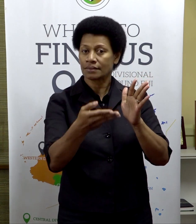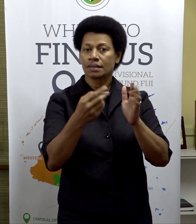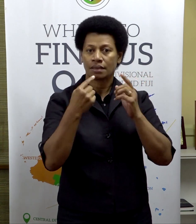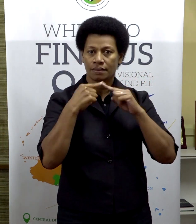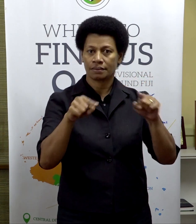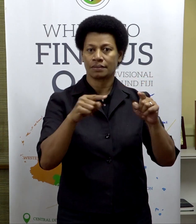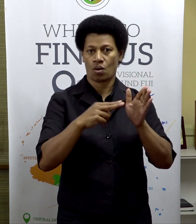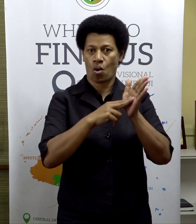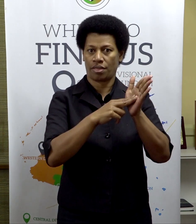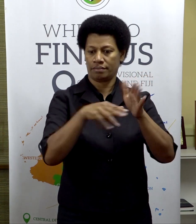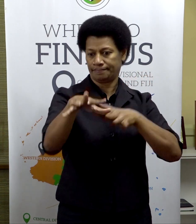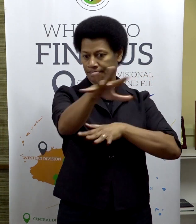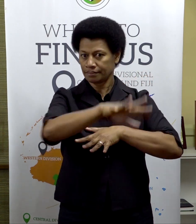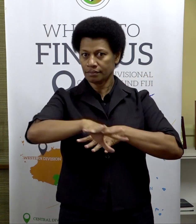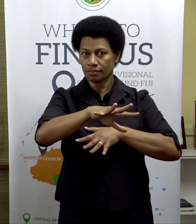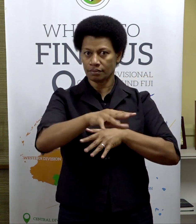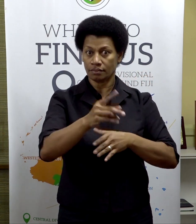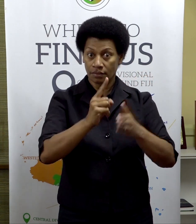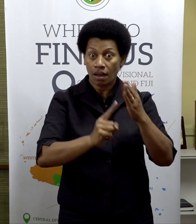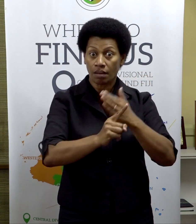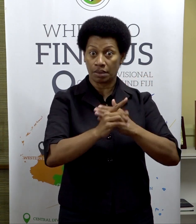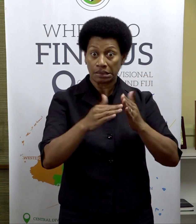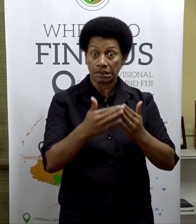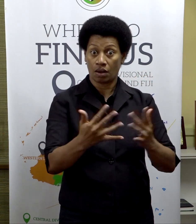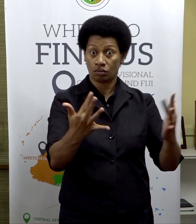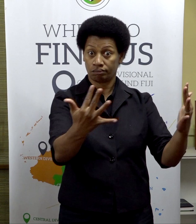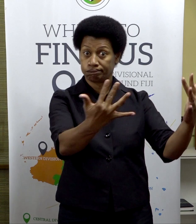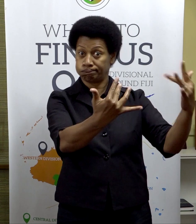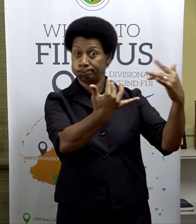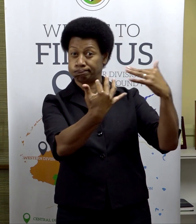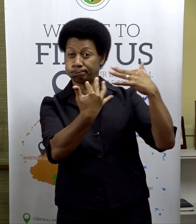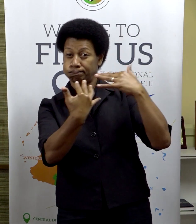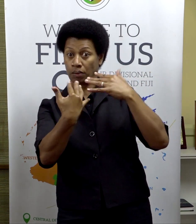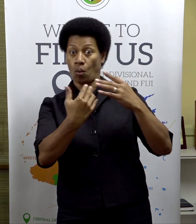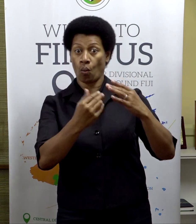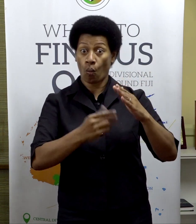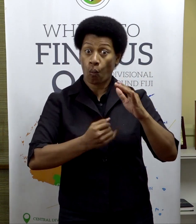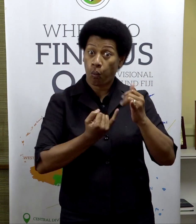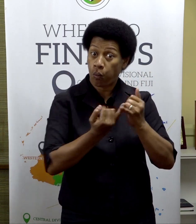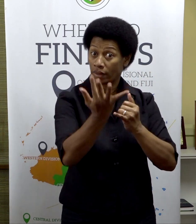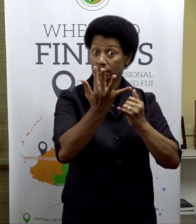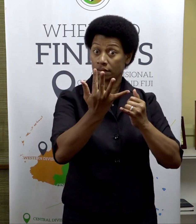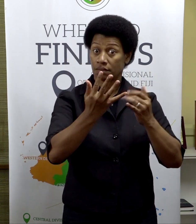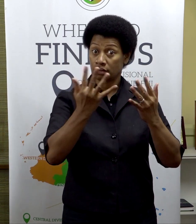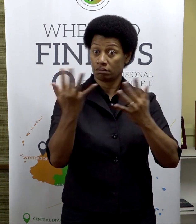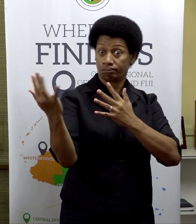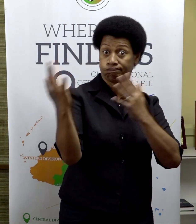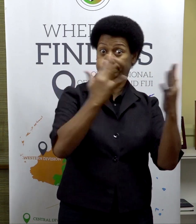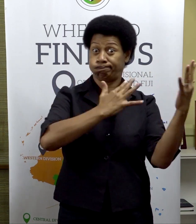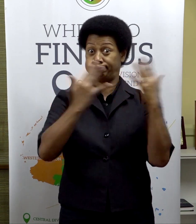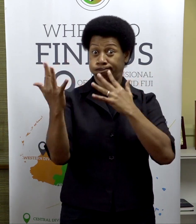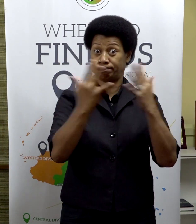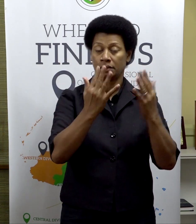Division. While the prevailing condition is anticipated to worsen in the coming days, it is critical that we use